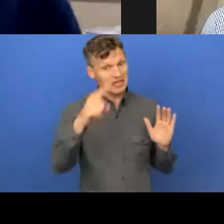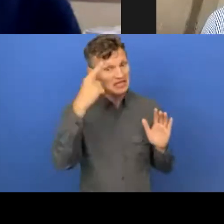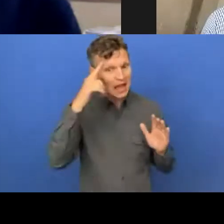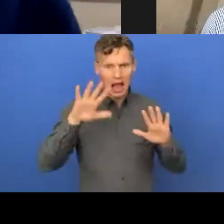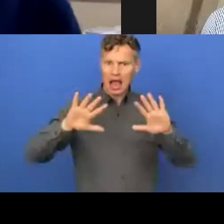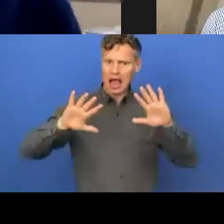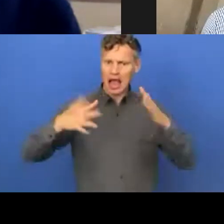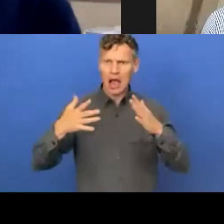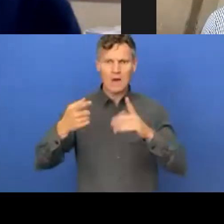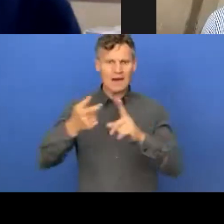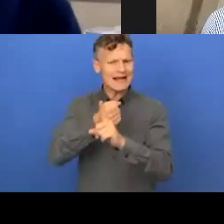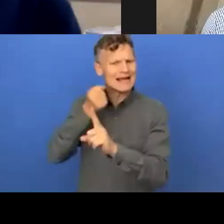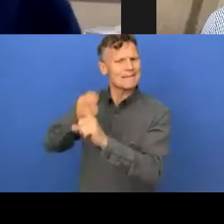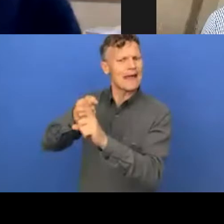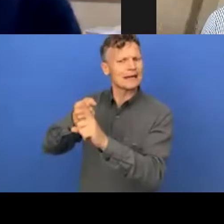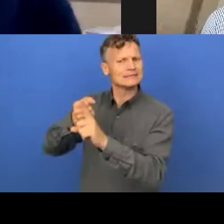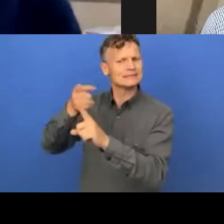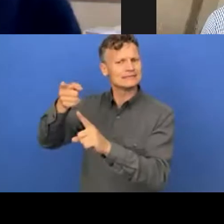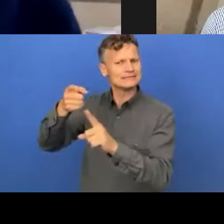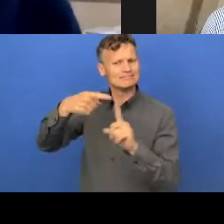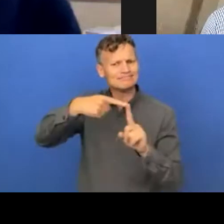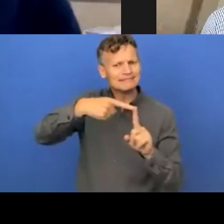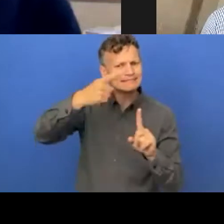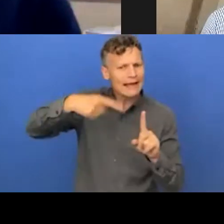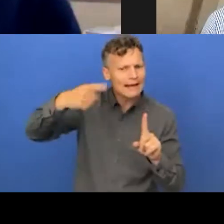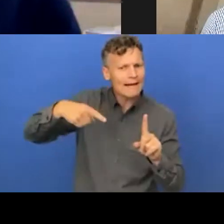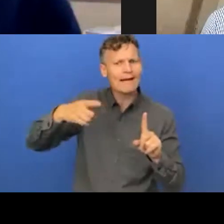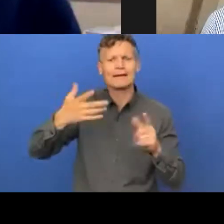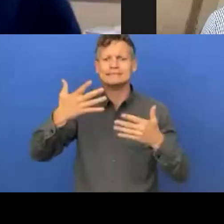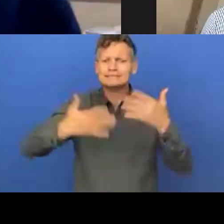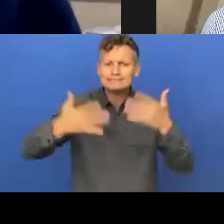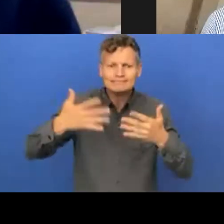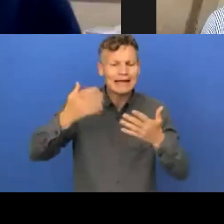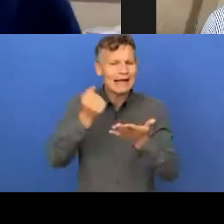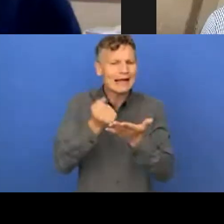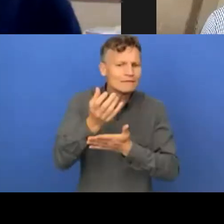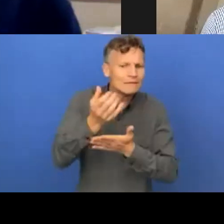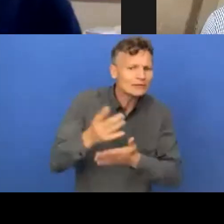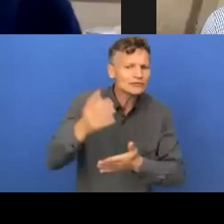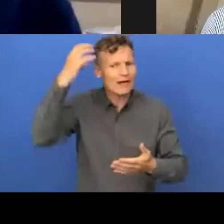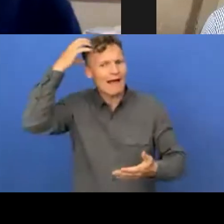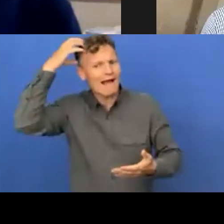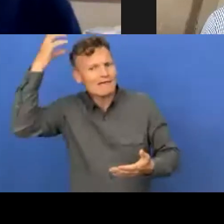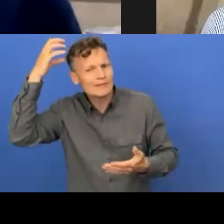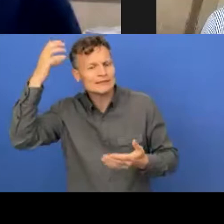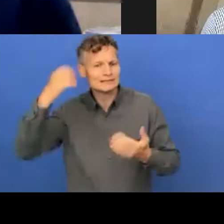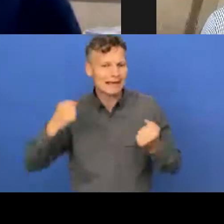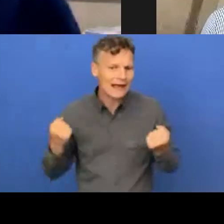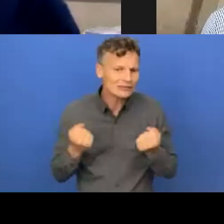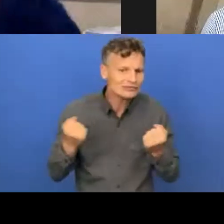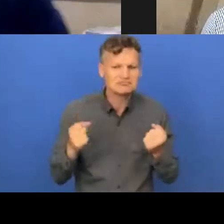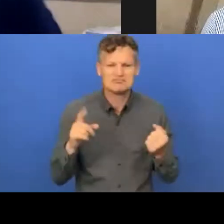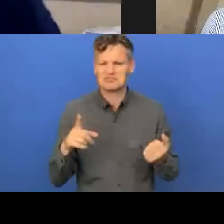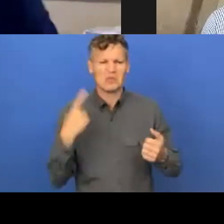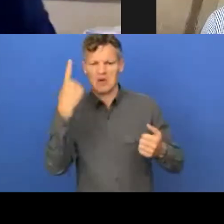country context. Now, to add a specific example of how a specific action by which research